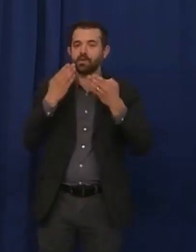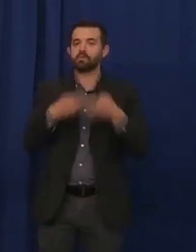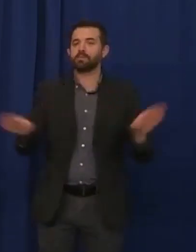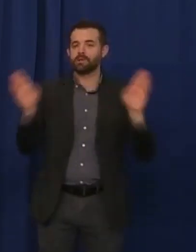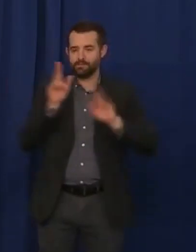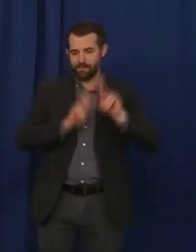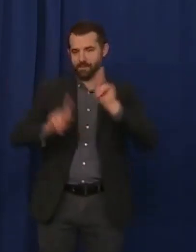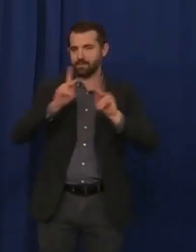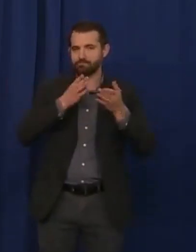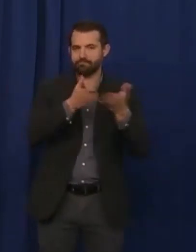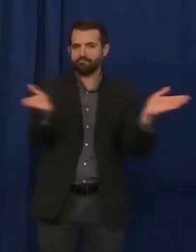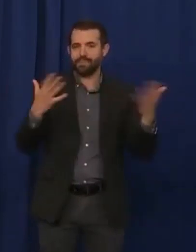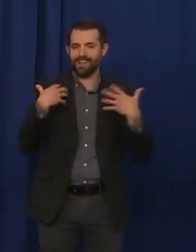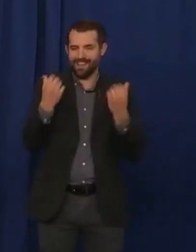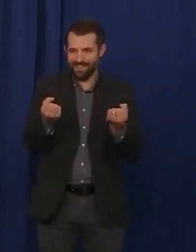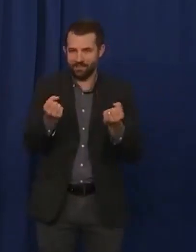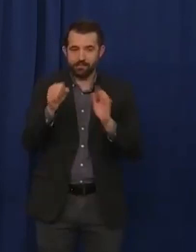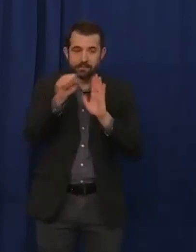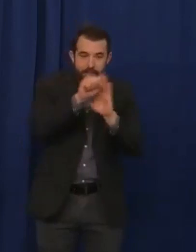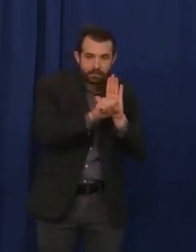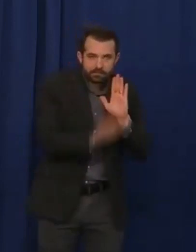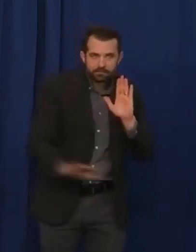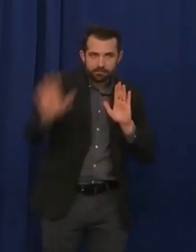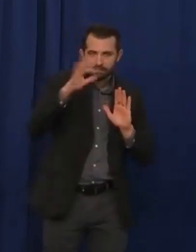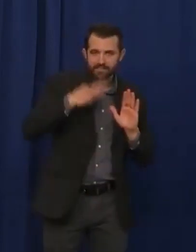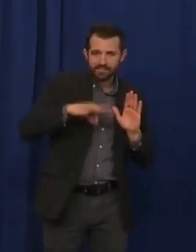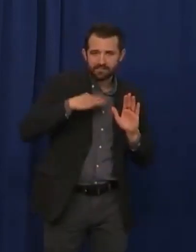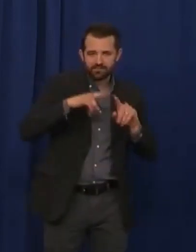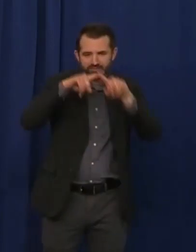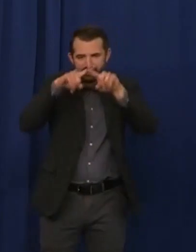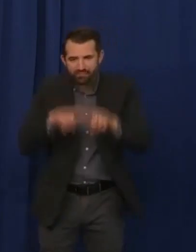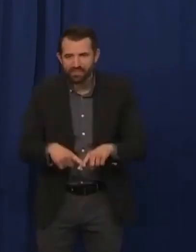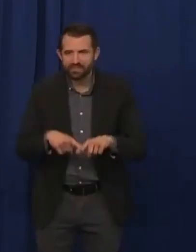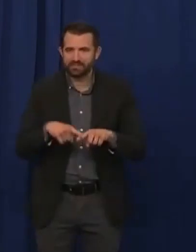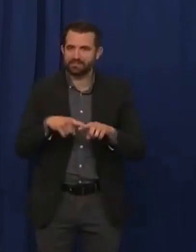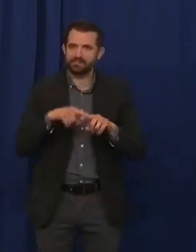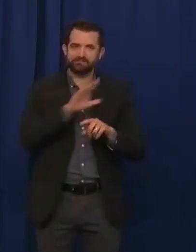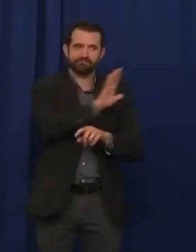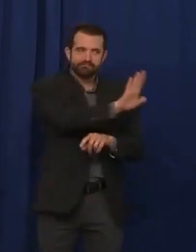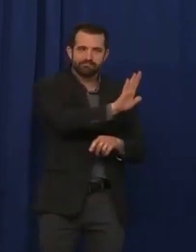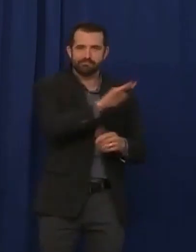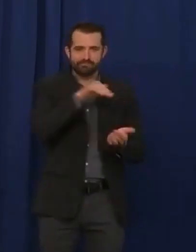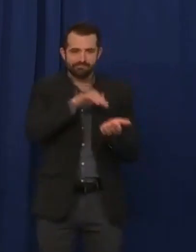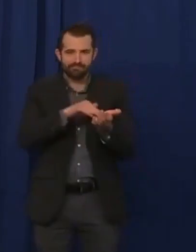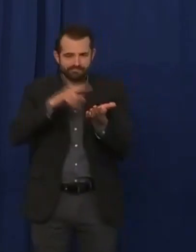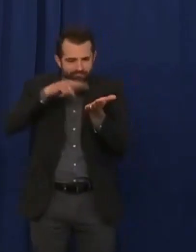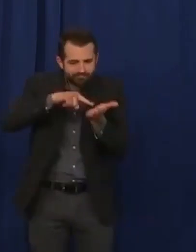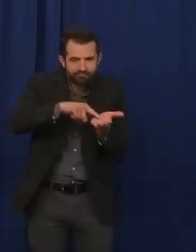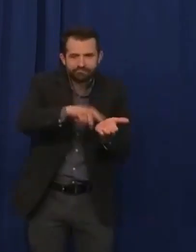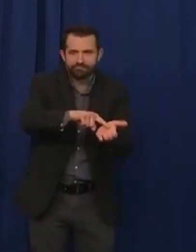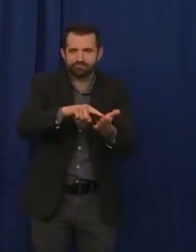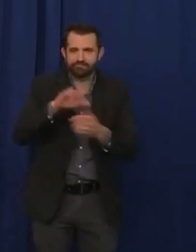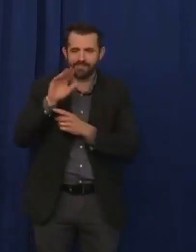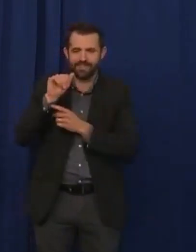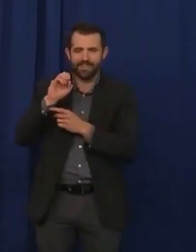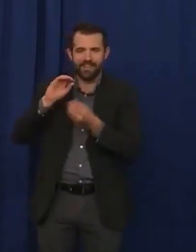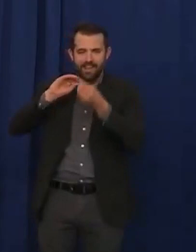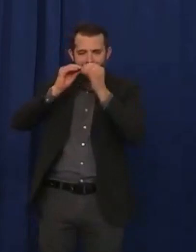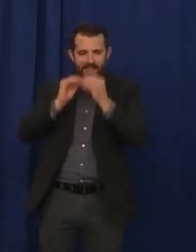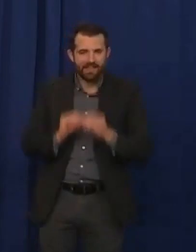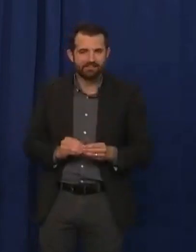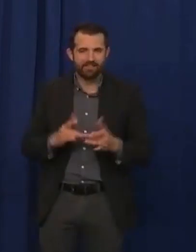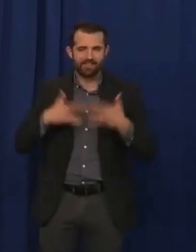The state of Maine will continue to rely on epidemiological data such as case trends, hospitalization